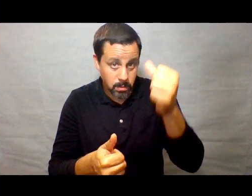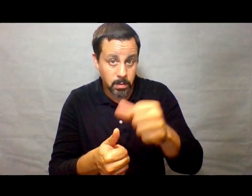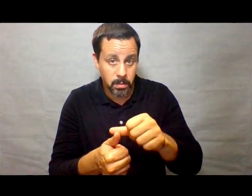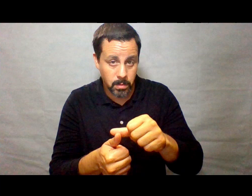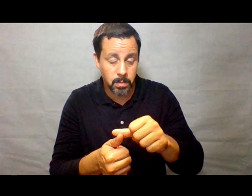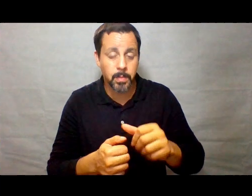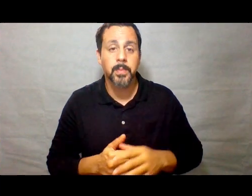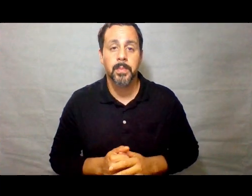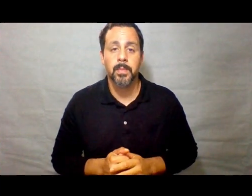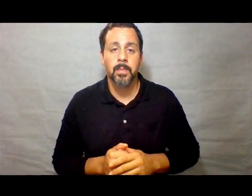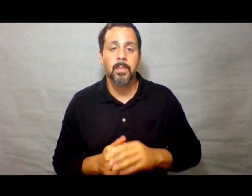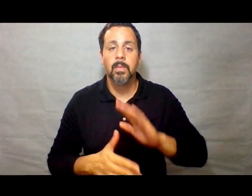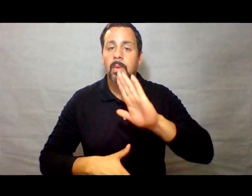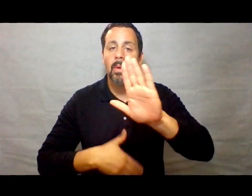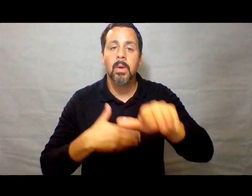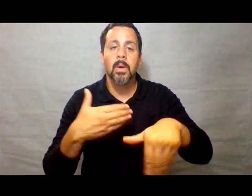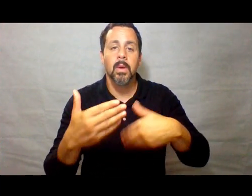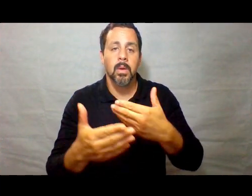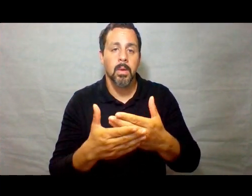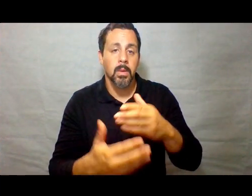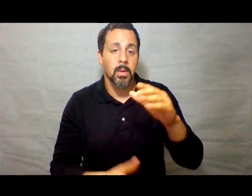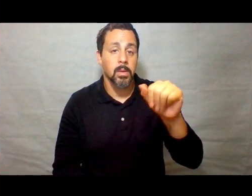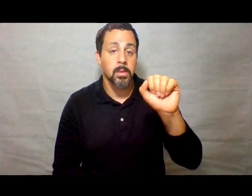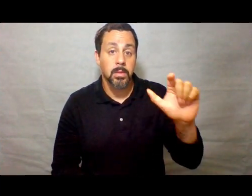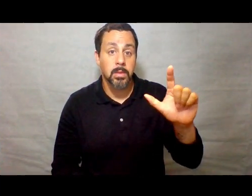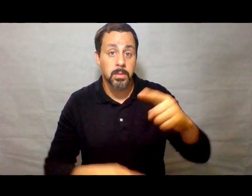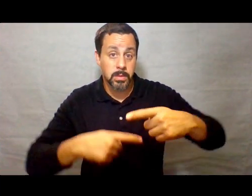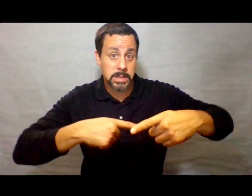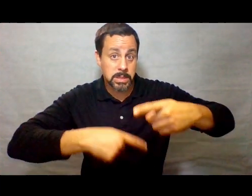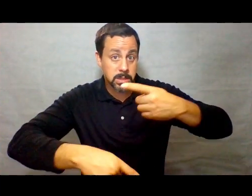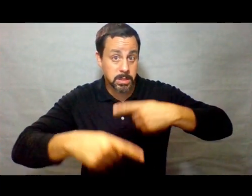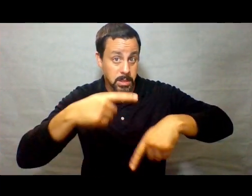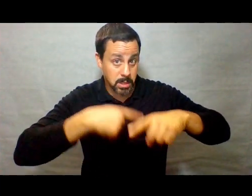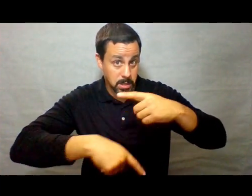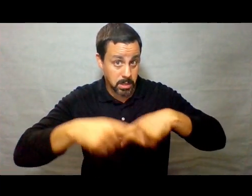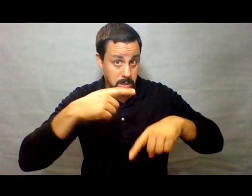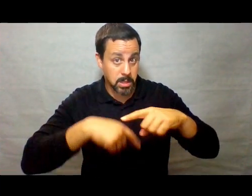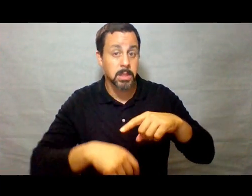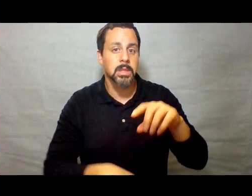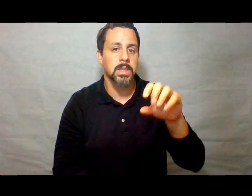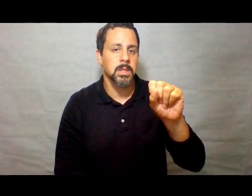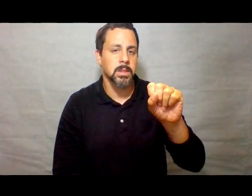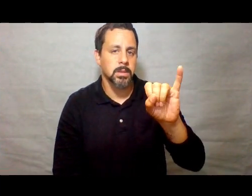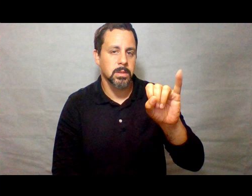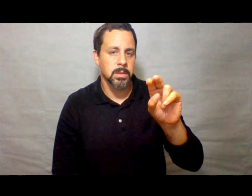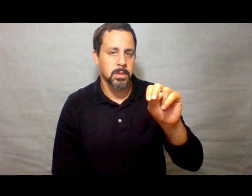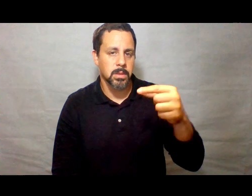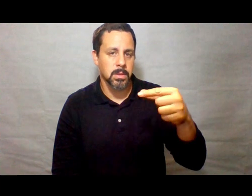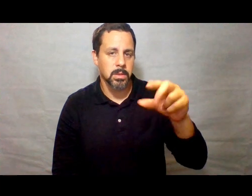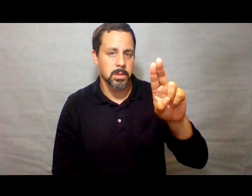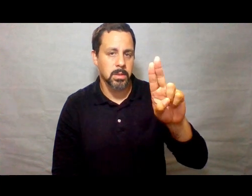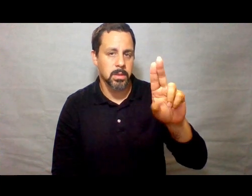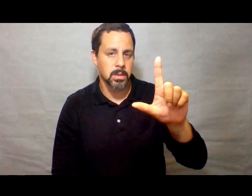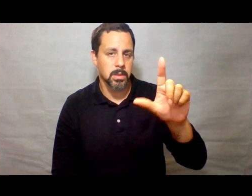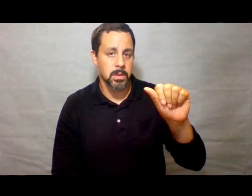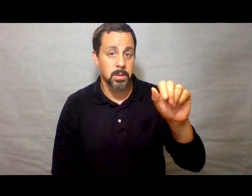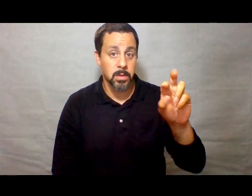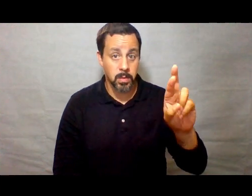Another thing to remember, another thing that I want you to remember is that all signs in